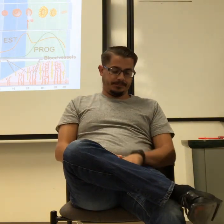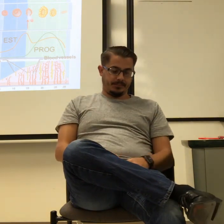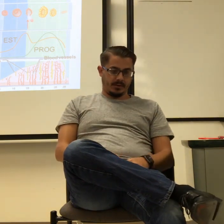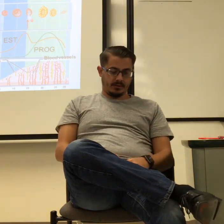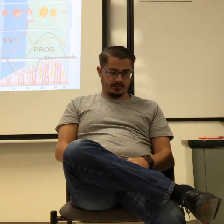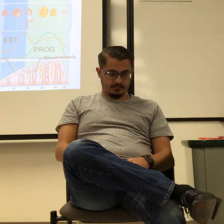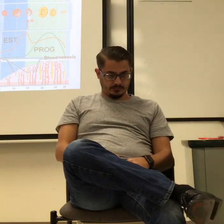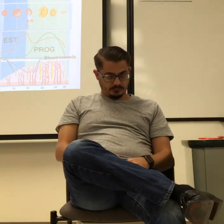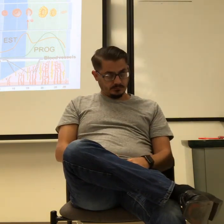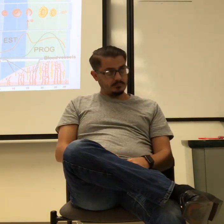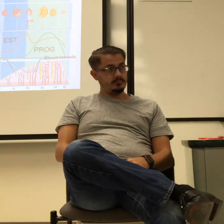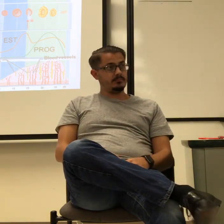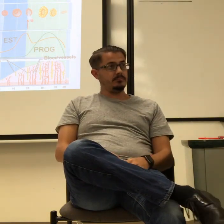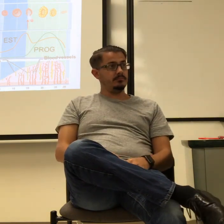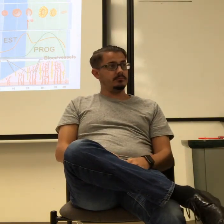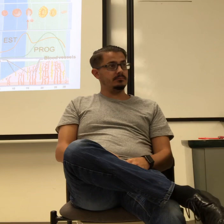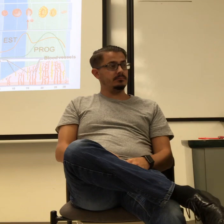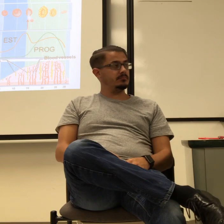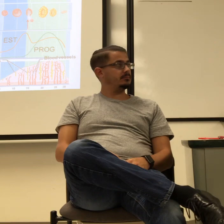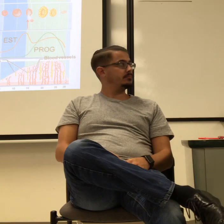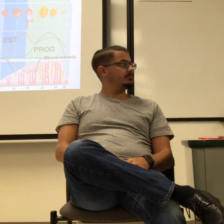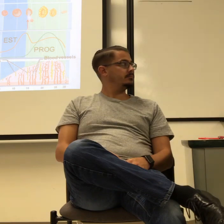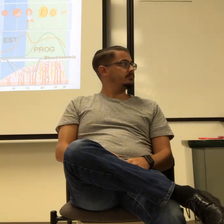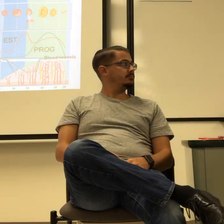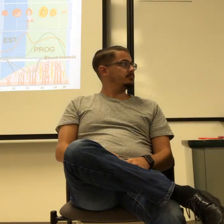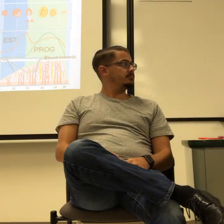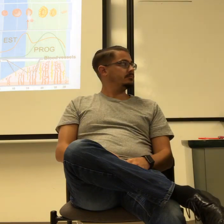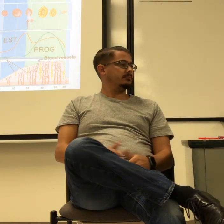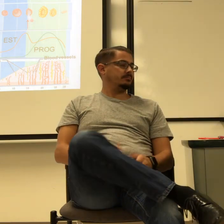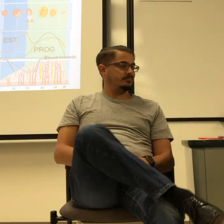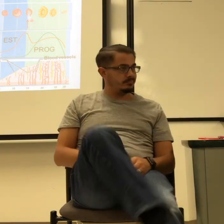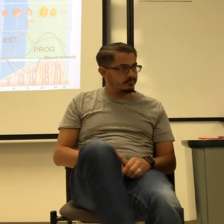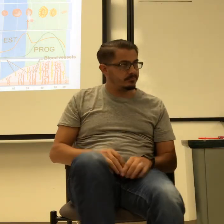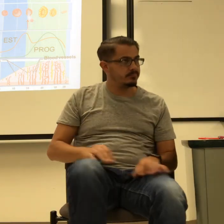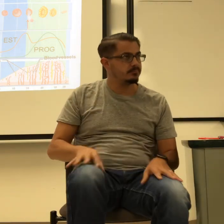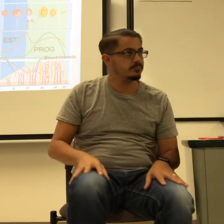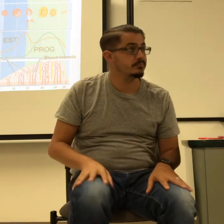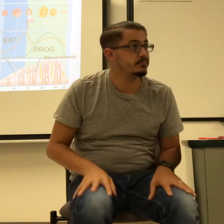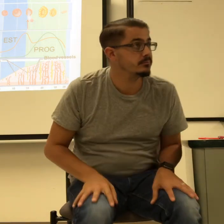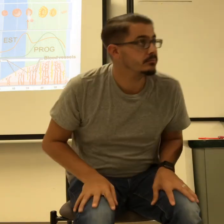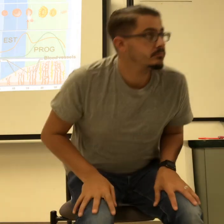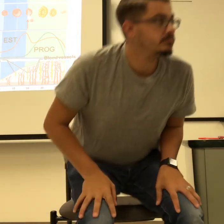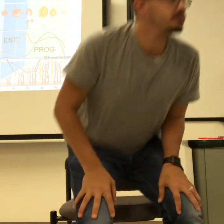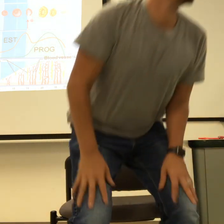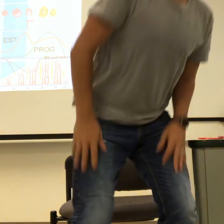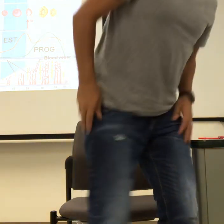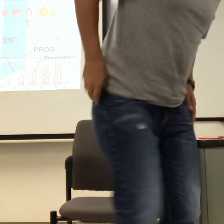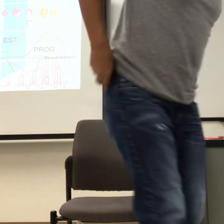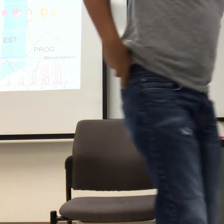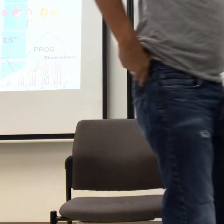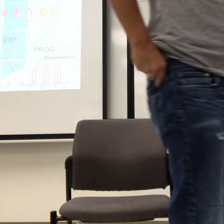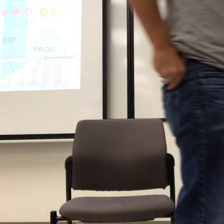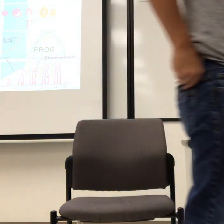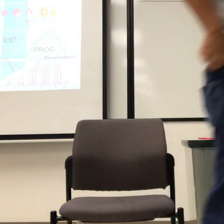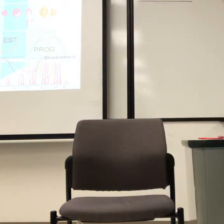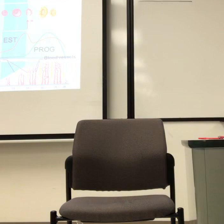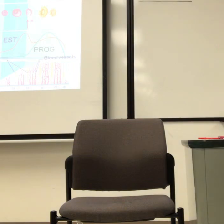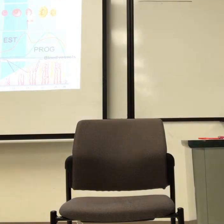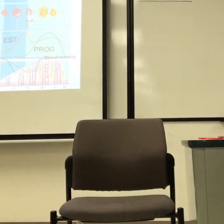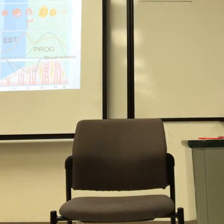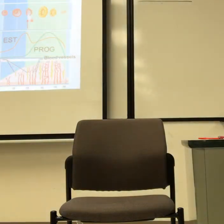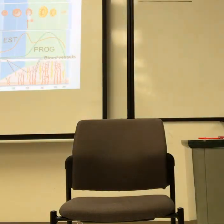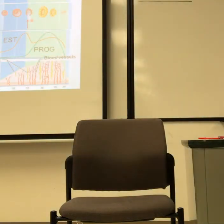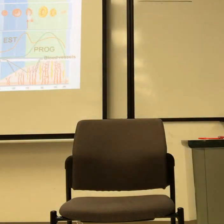1 reaches the graphene development. I'll just put 1 reaches graphene.